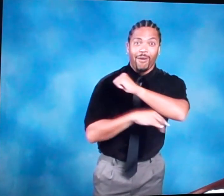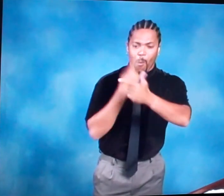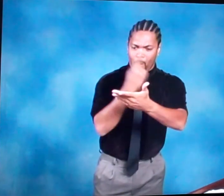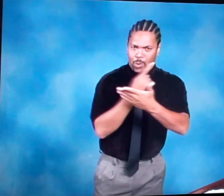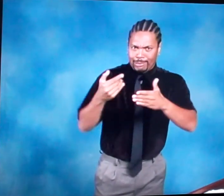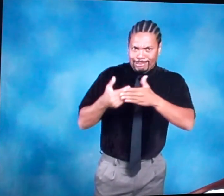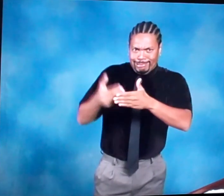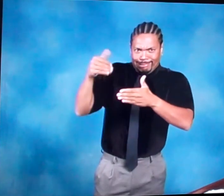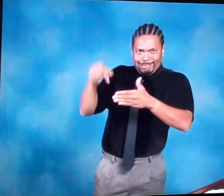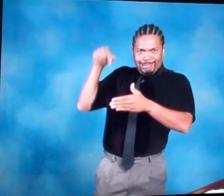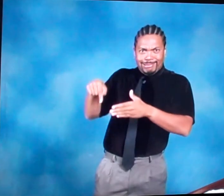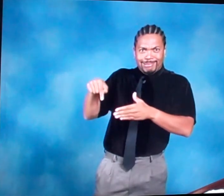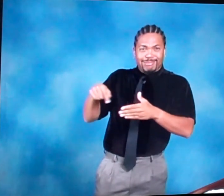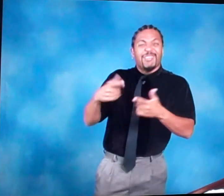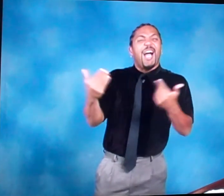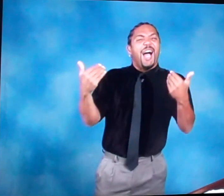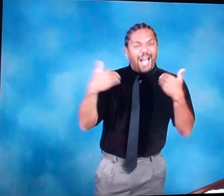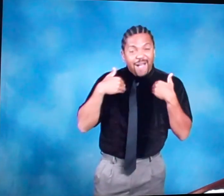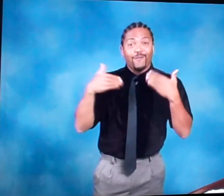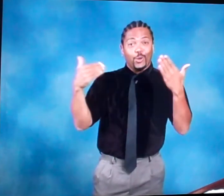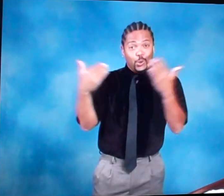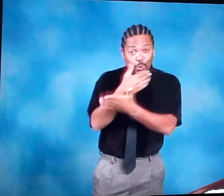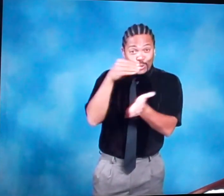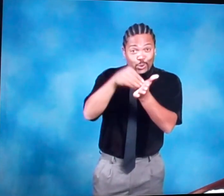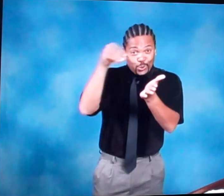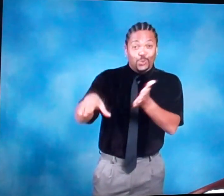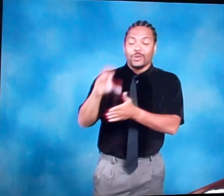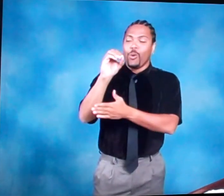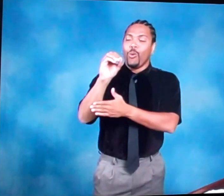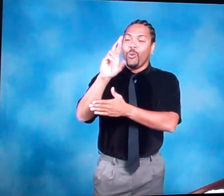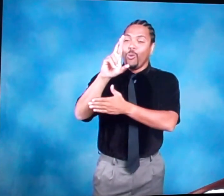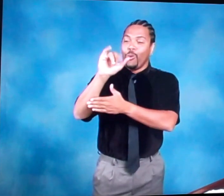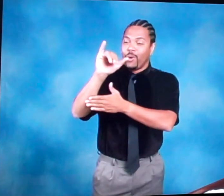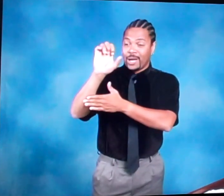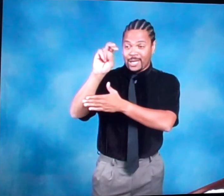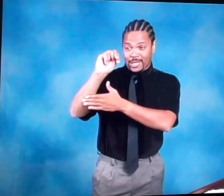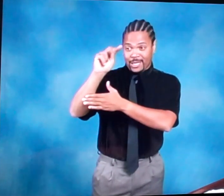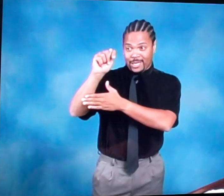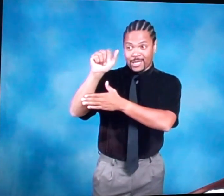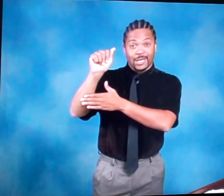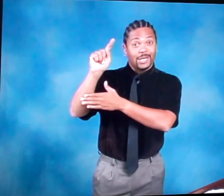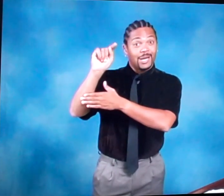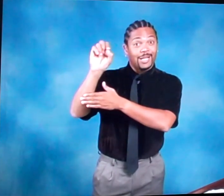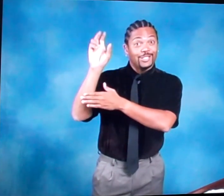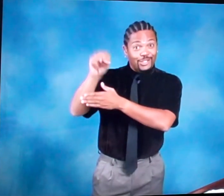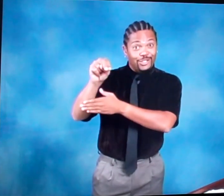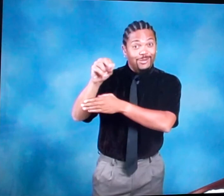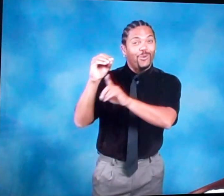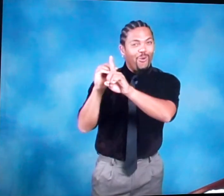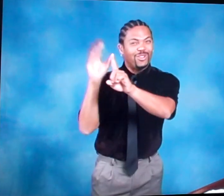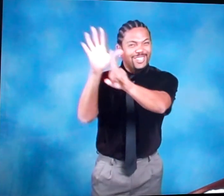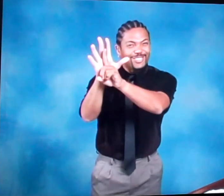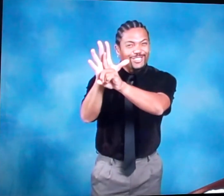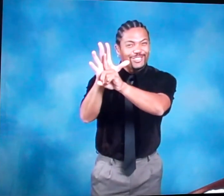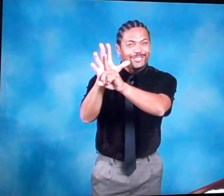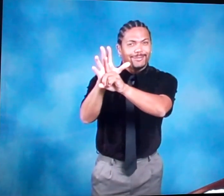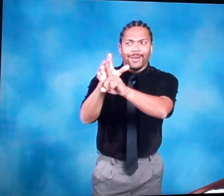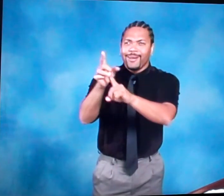You're going to have a new start this fall. And once you get accepted, there's going to be a